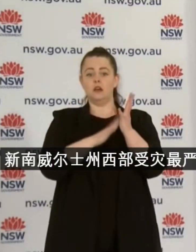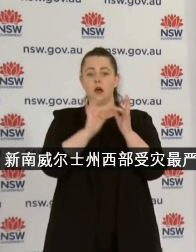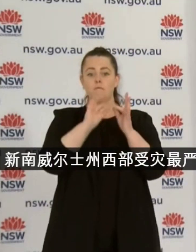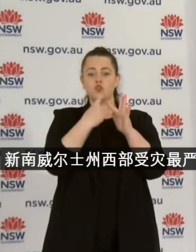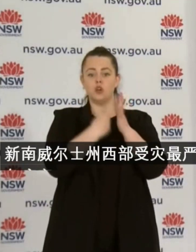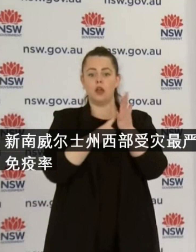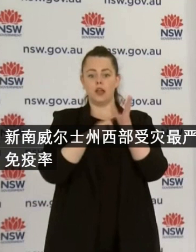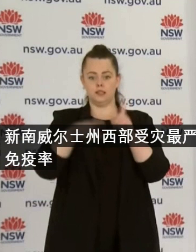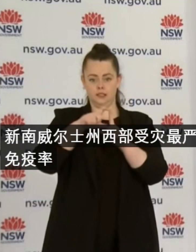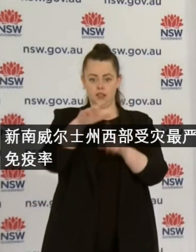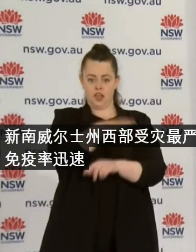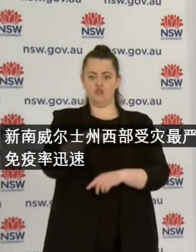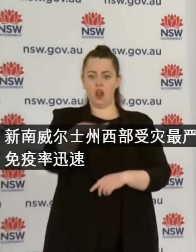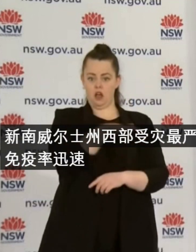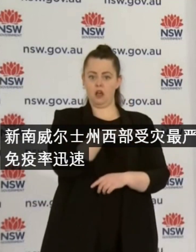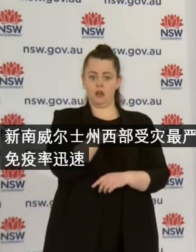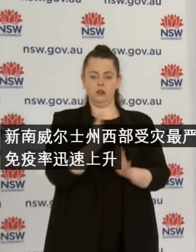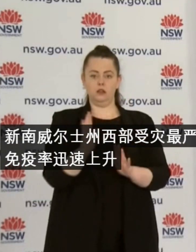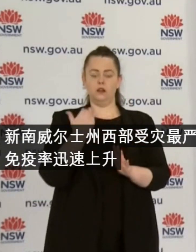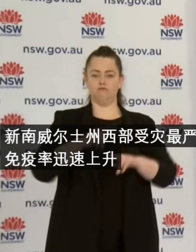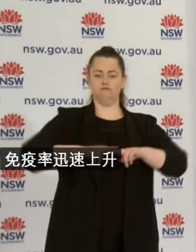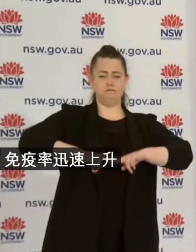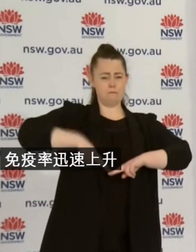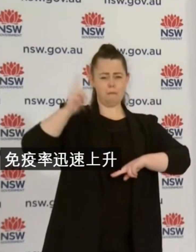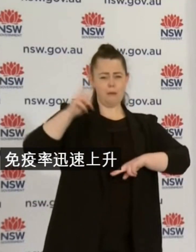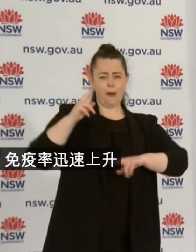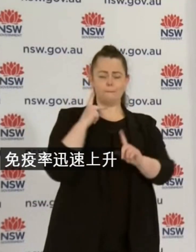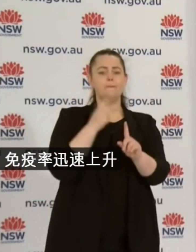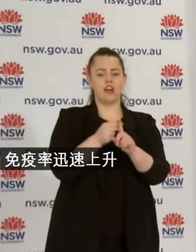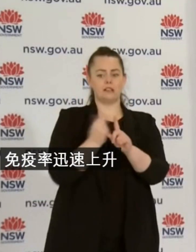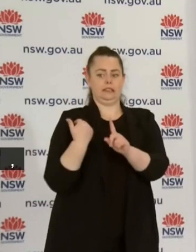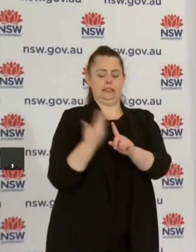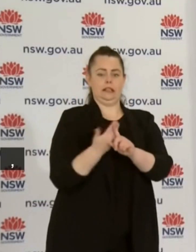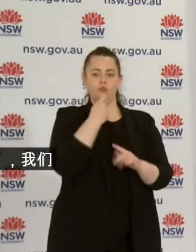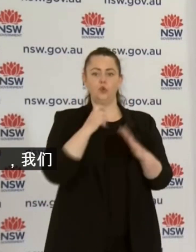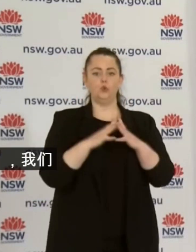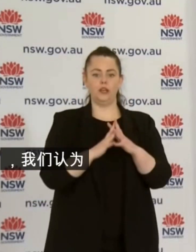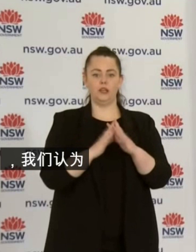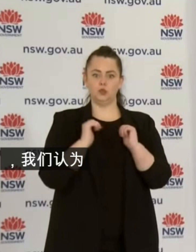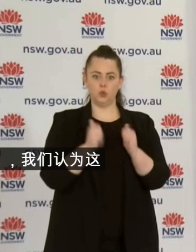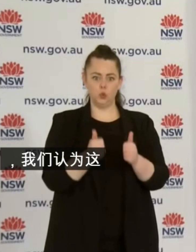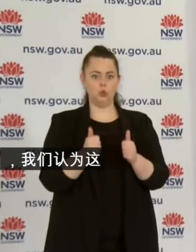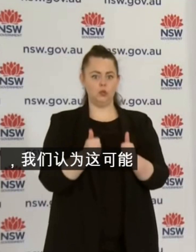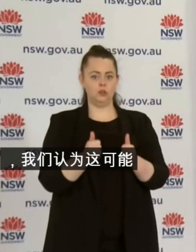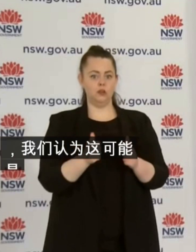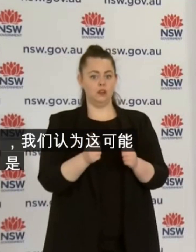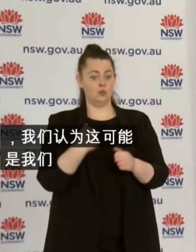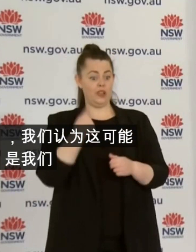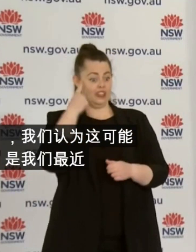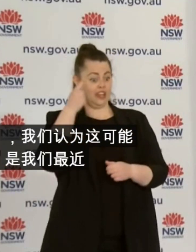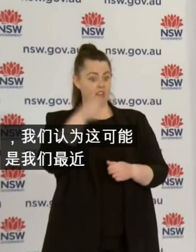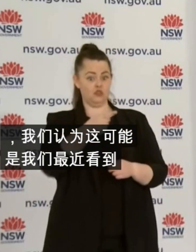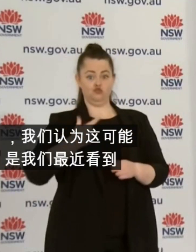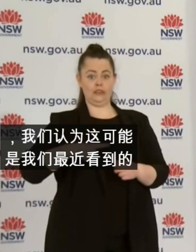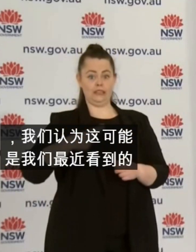has seen a rapid increase in immunisation rates in the last few weeks. And we're thinking that's probably been one of the